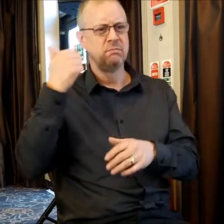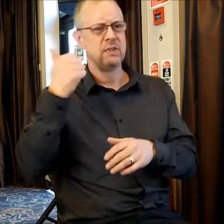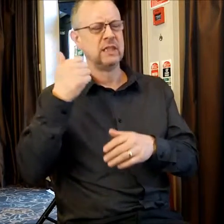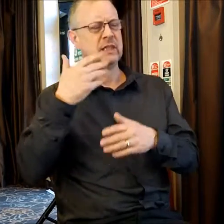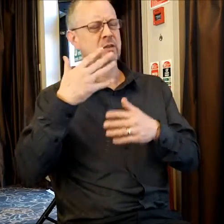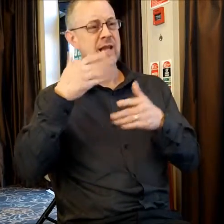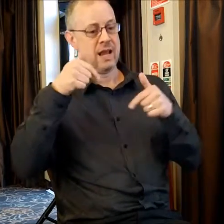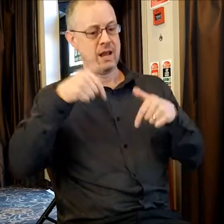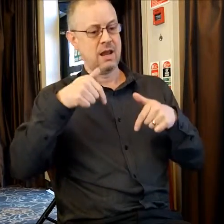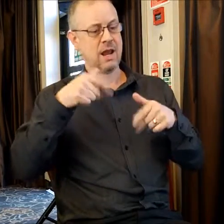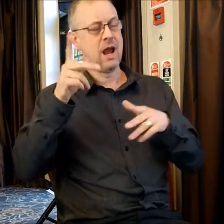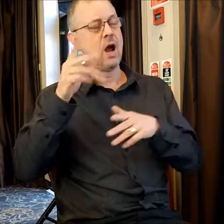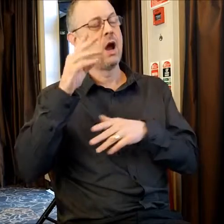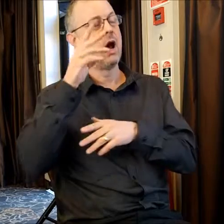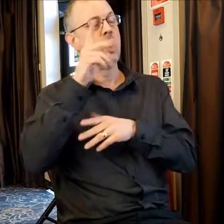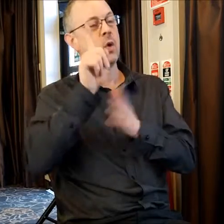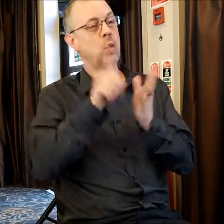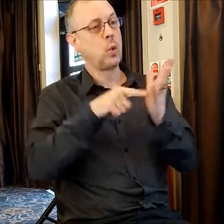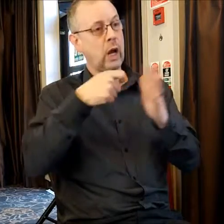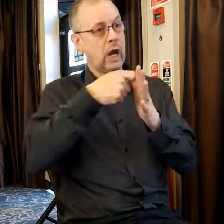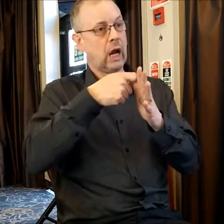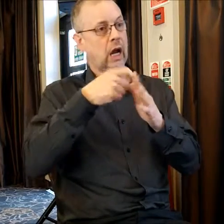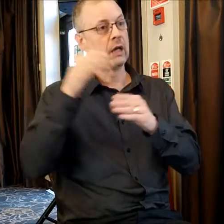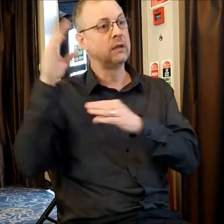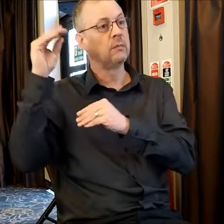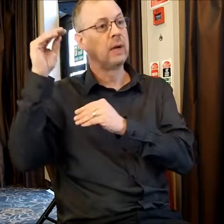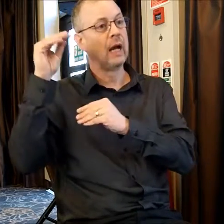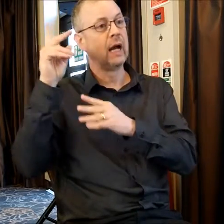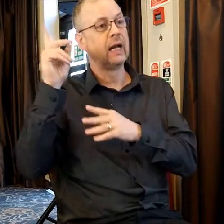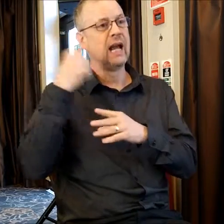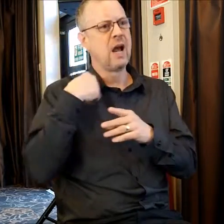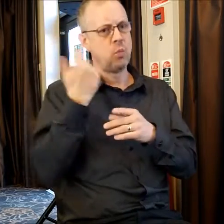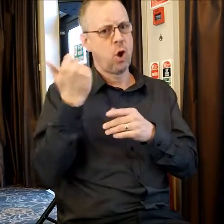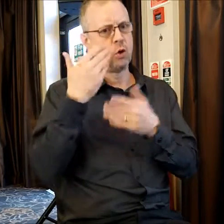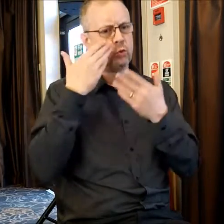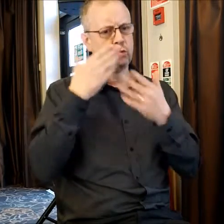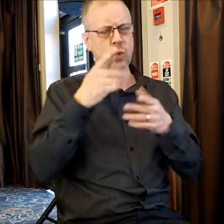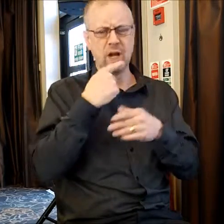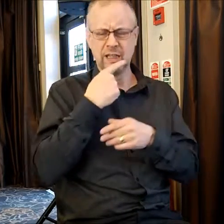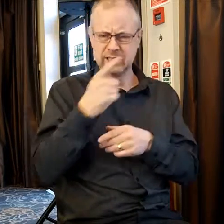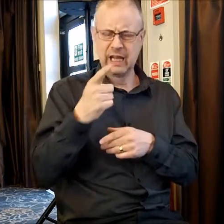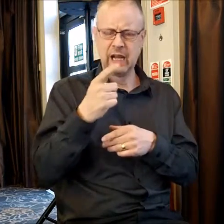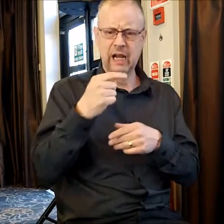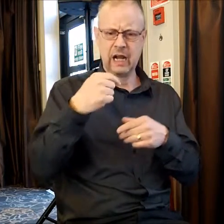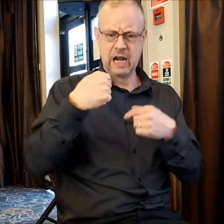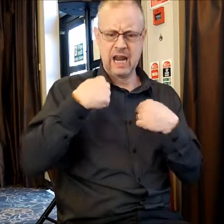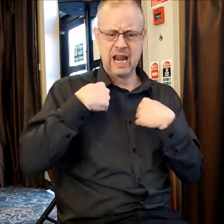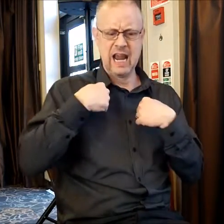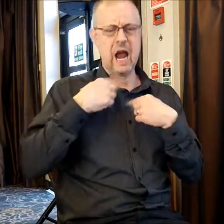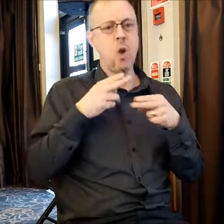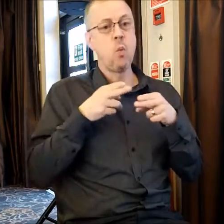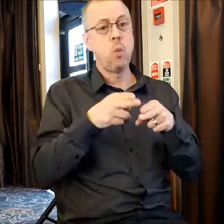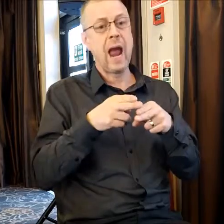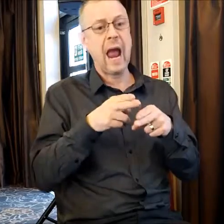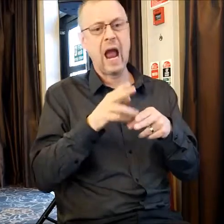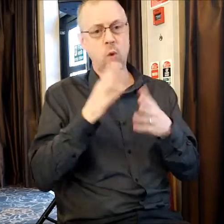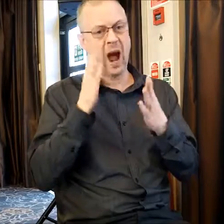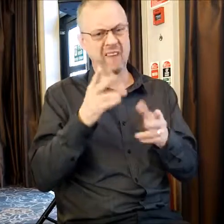and Spain is that our way isn't always the best way. It's really easy to